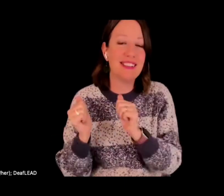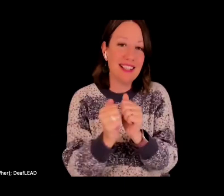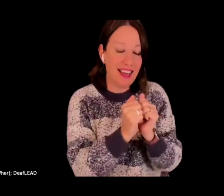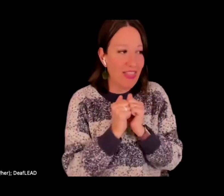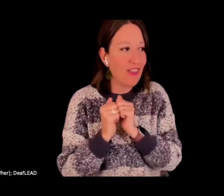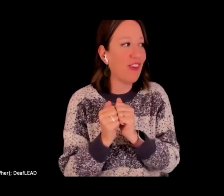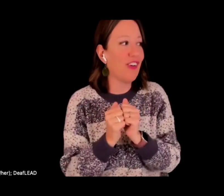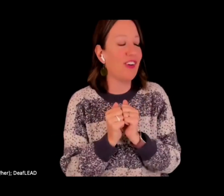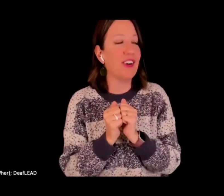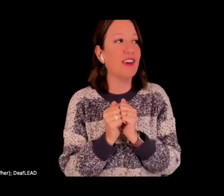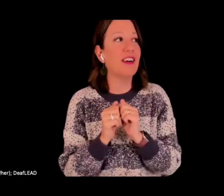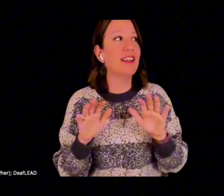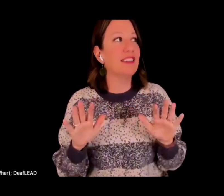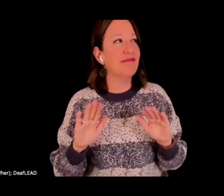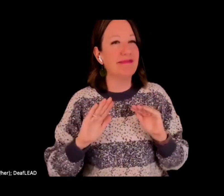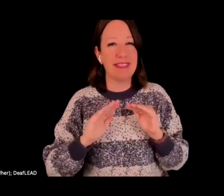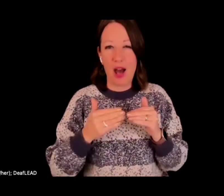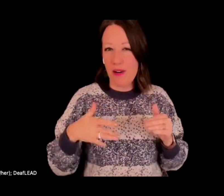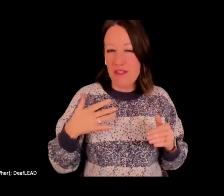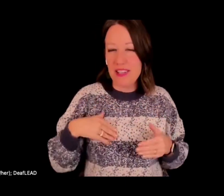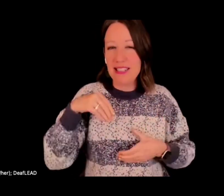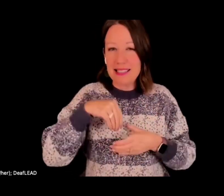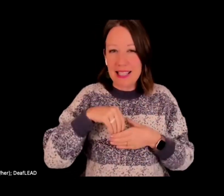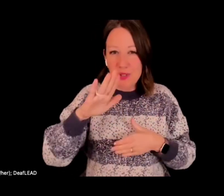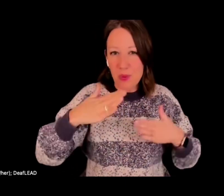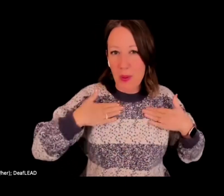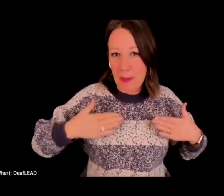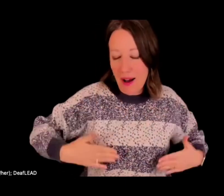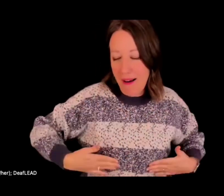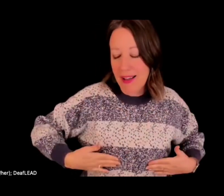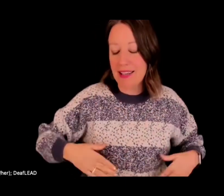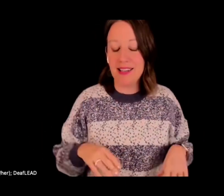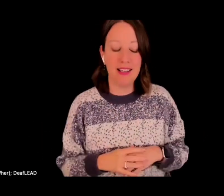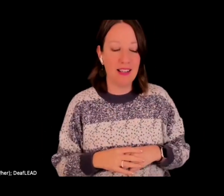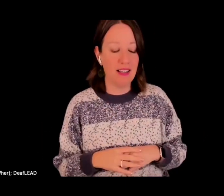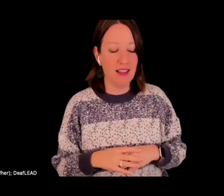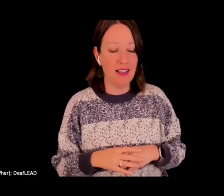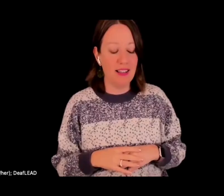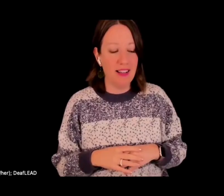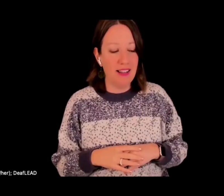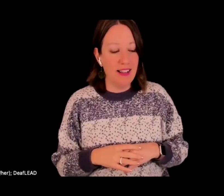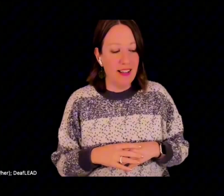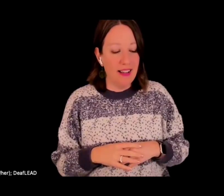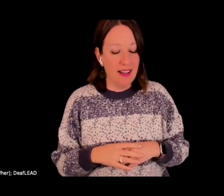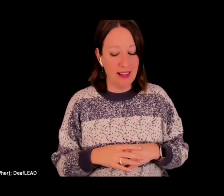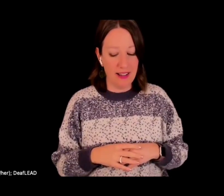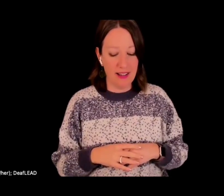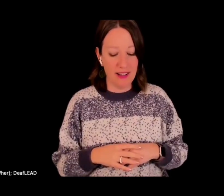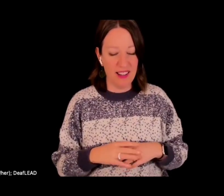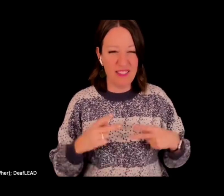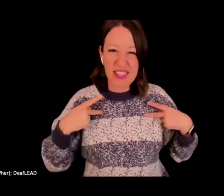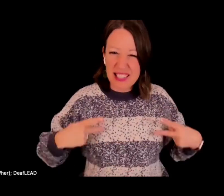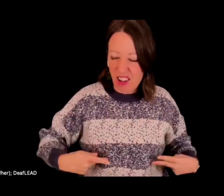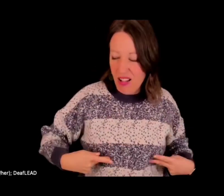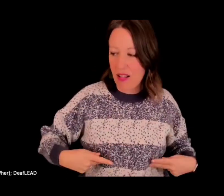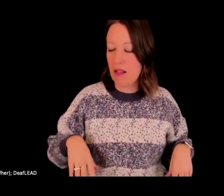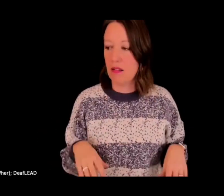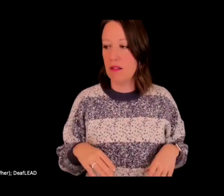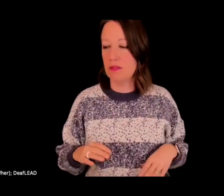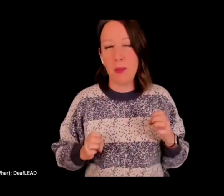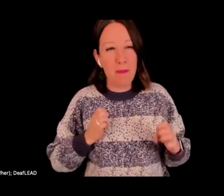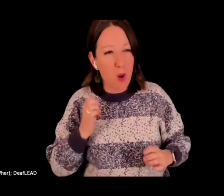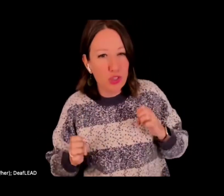here. As we are arriving here together, how are you feeling internally in your physical body?